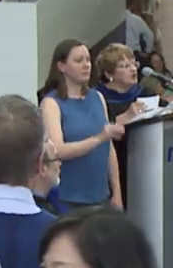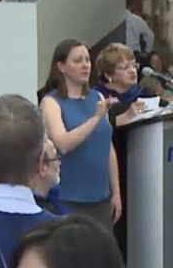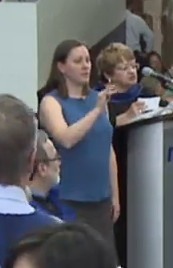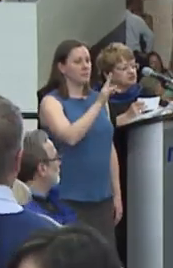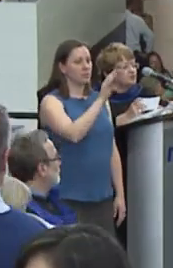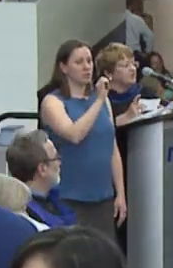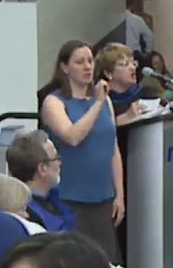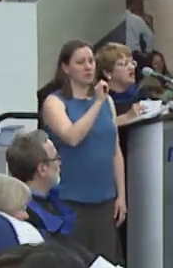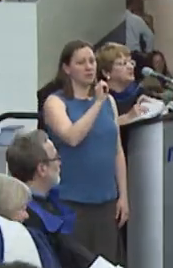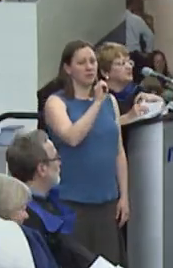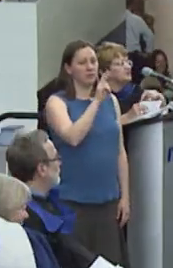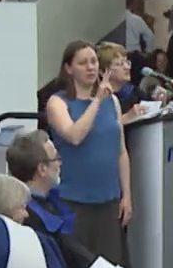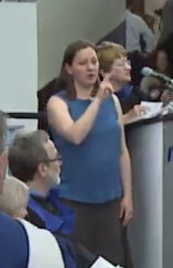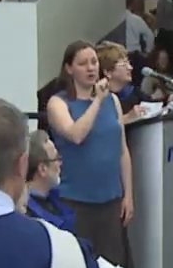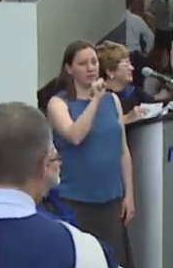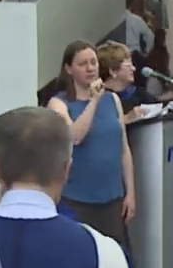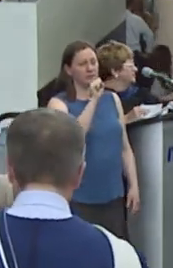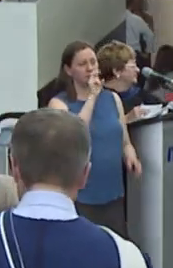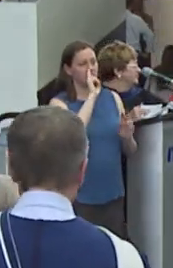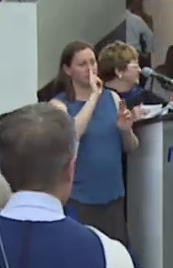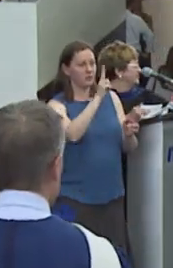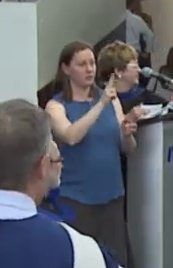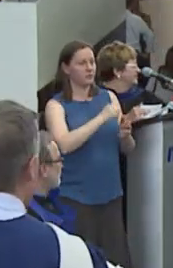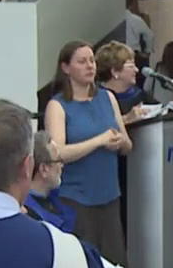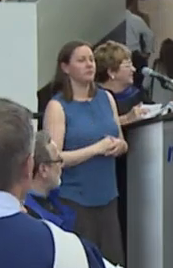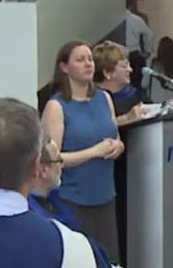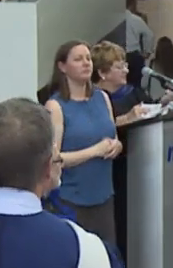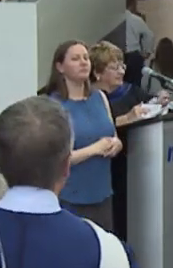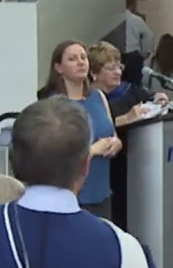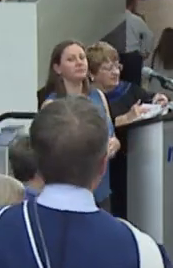Michelle Walsh with honors.